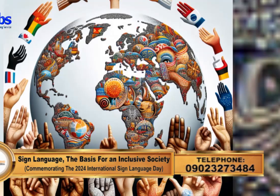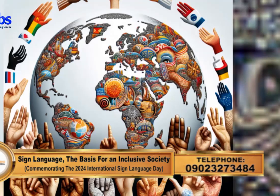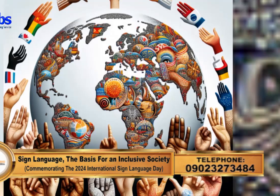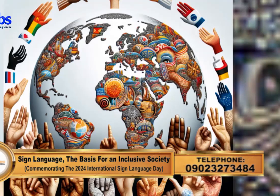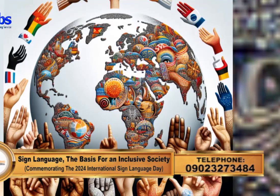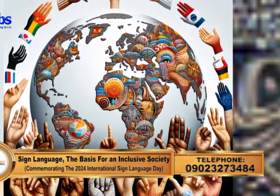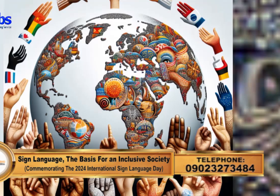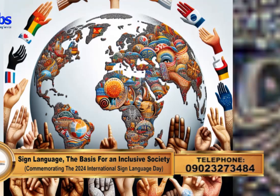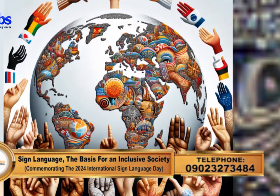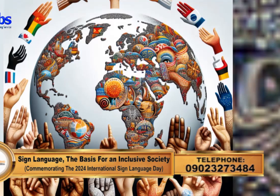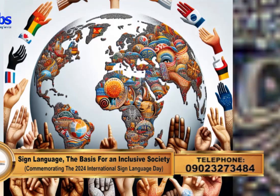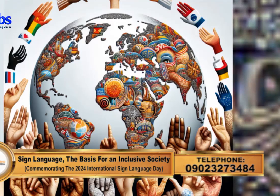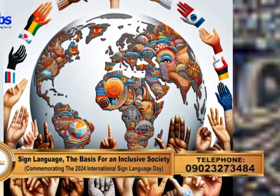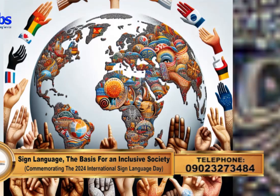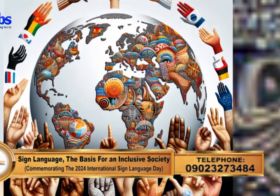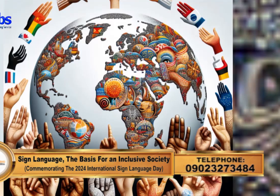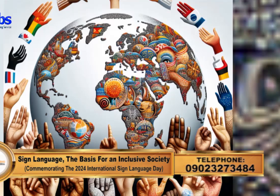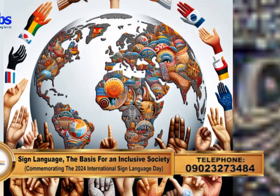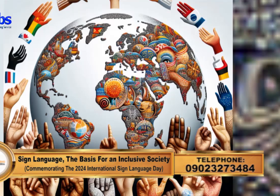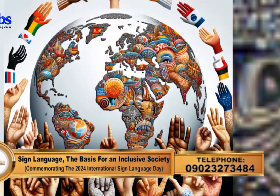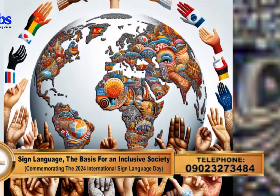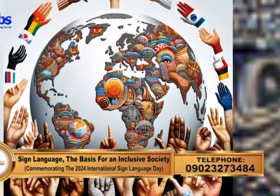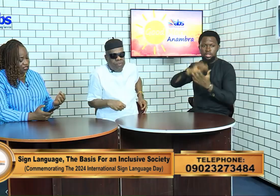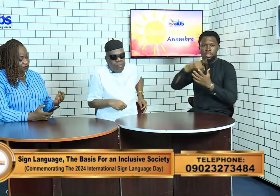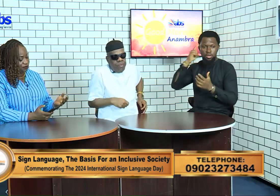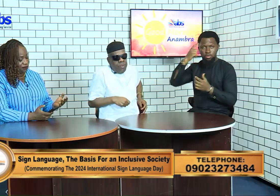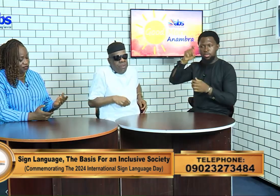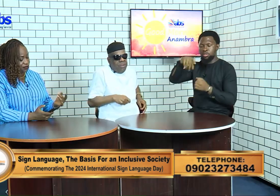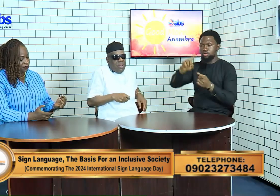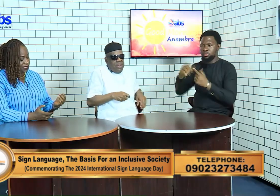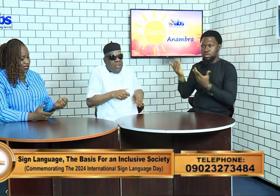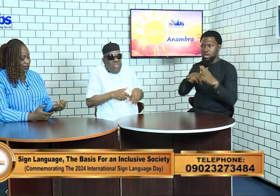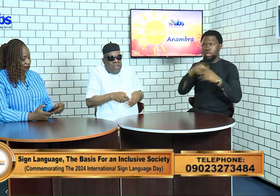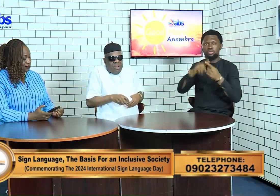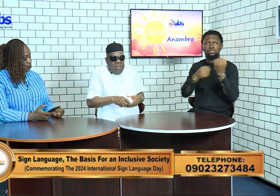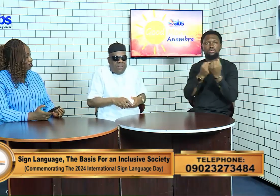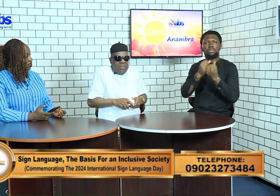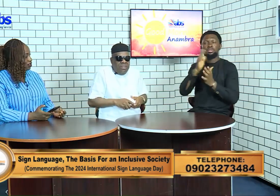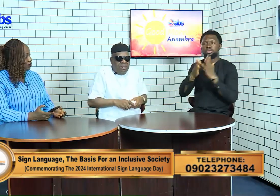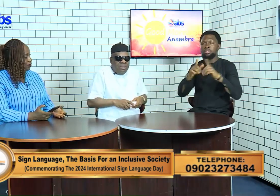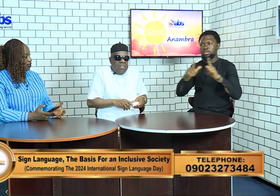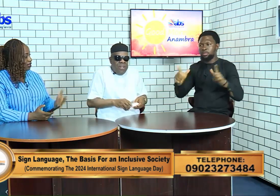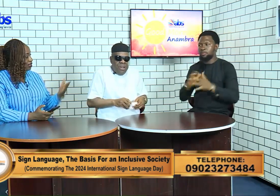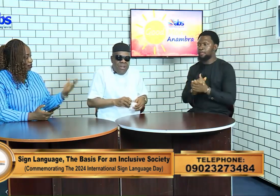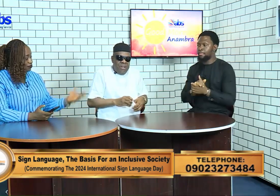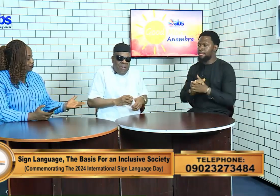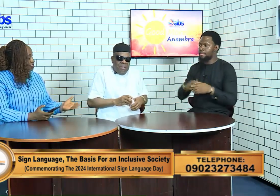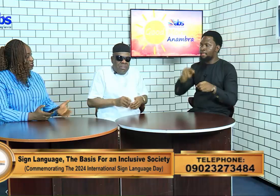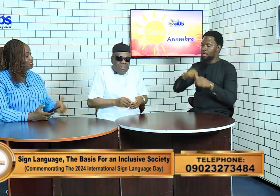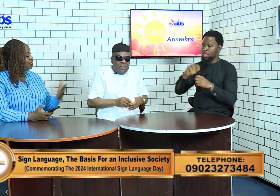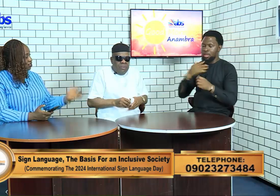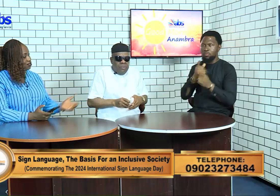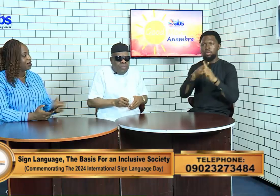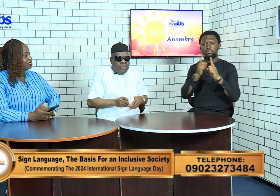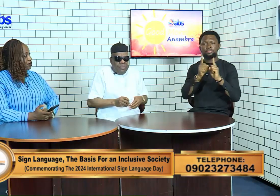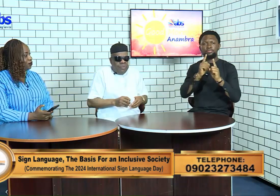and then we are talking about other policies that government need to implement to support the sign language, you know, in our different states